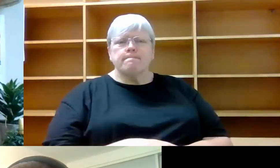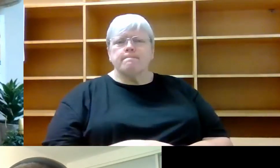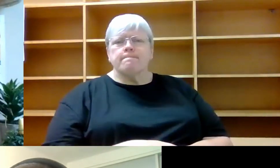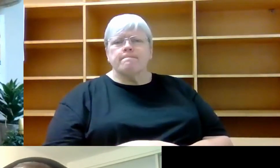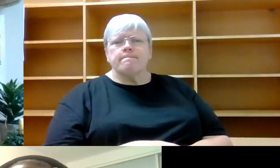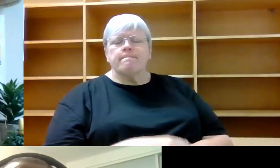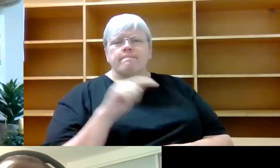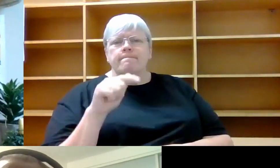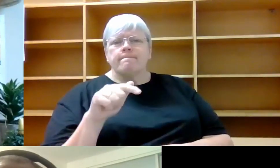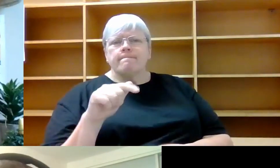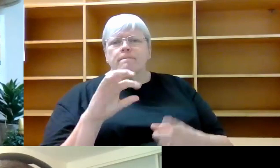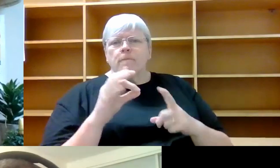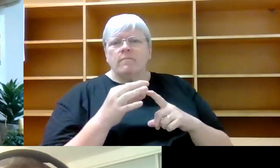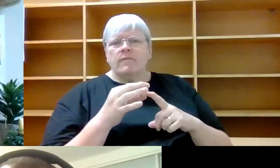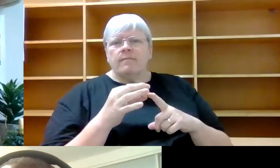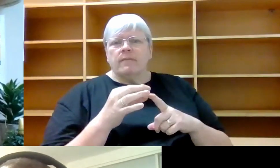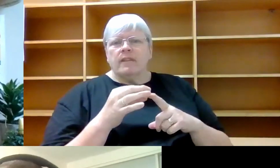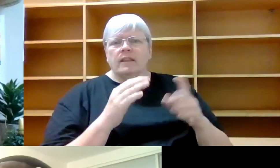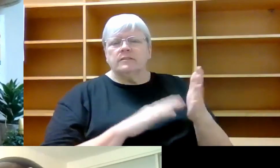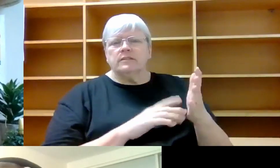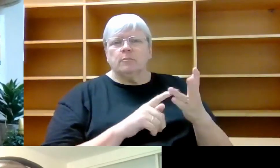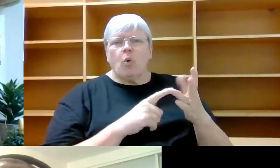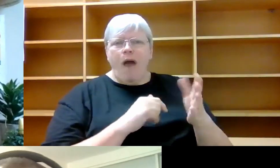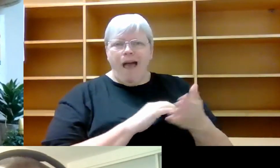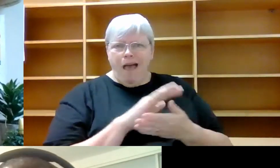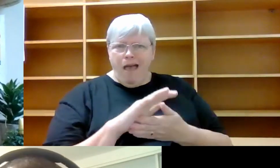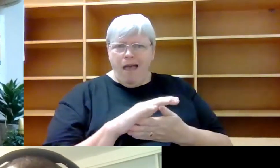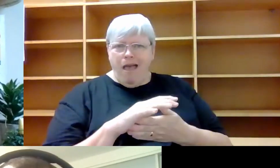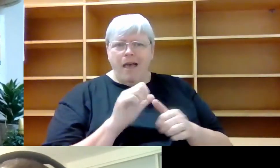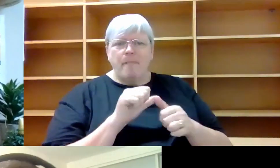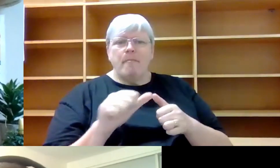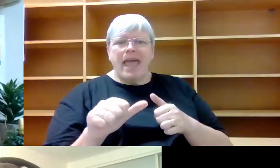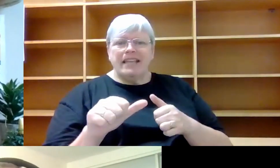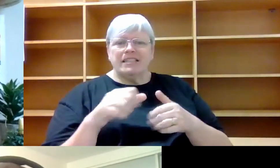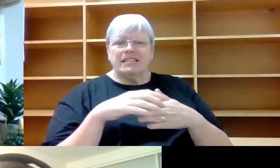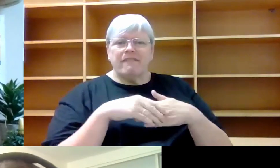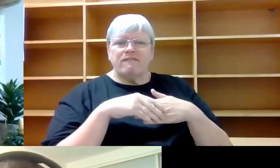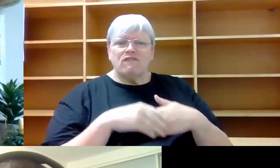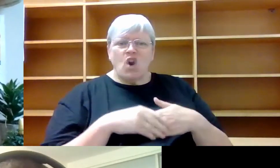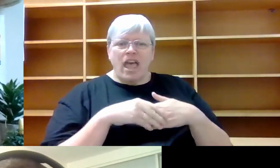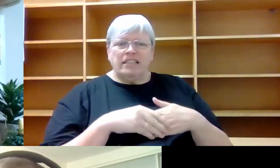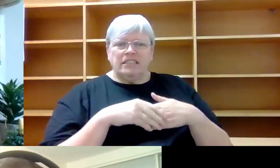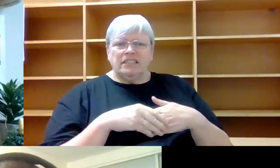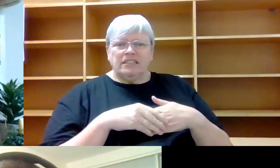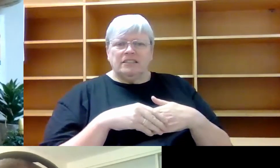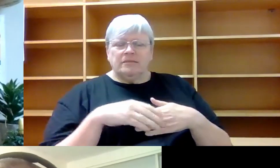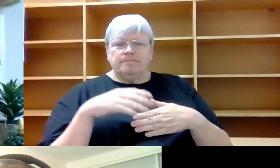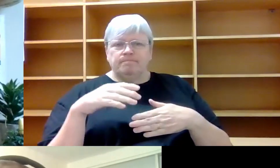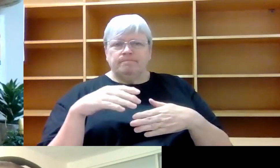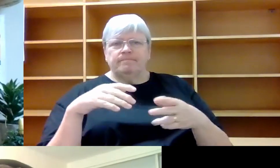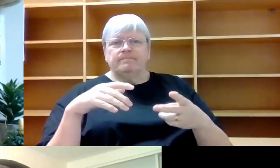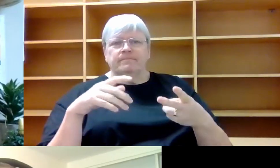is the point where Moa and his best friend Keverton, Moa is 14, Keverton is